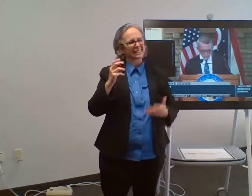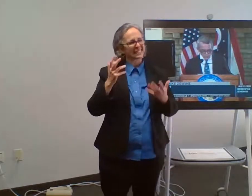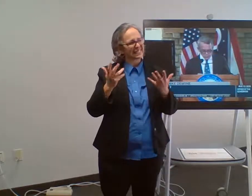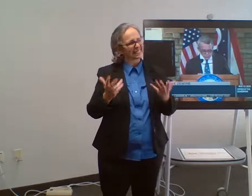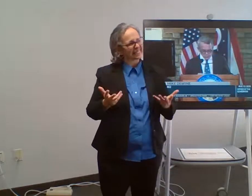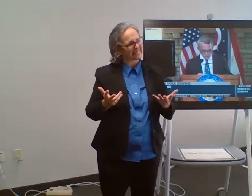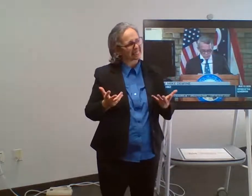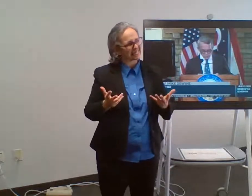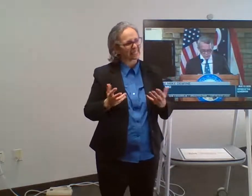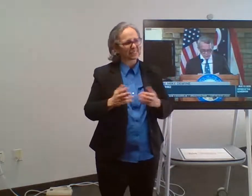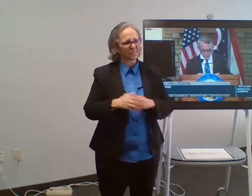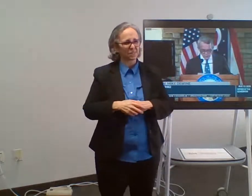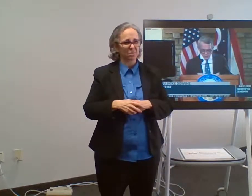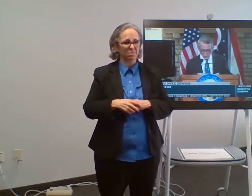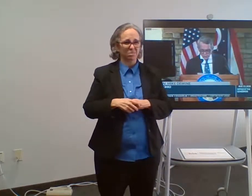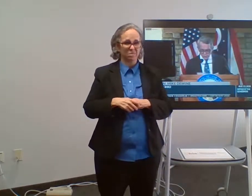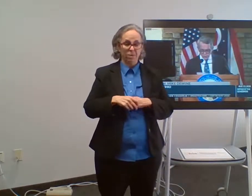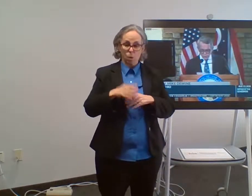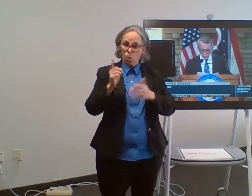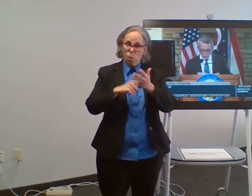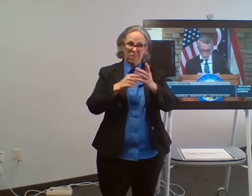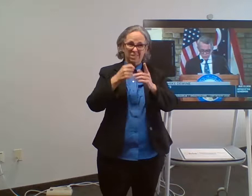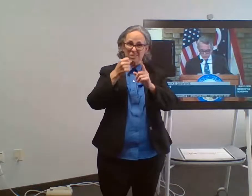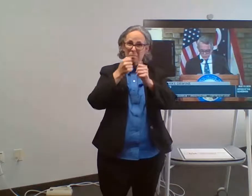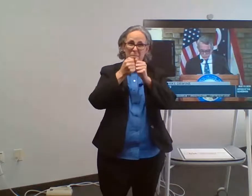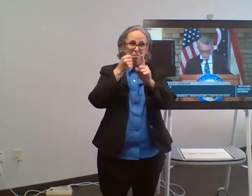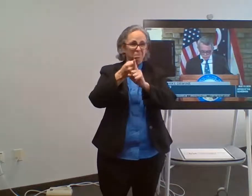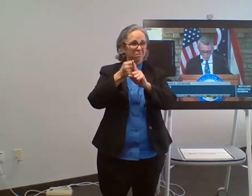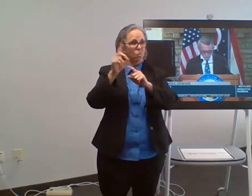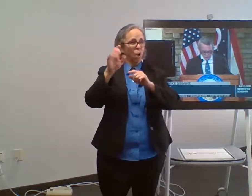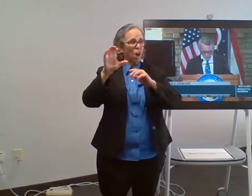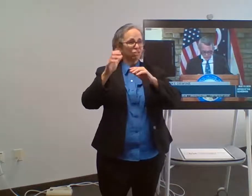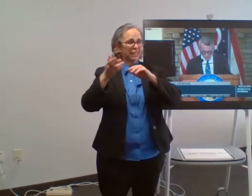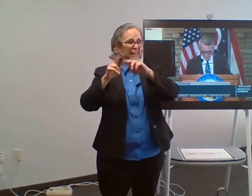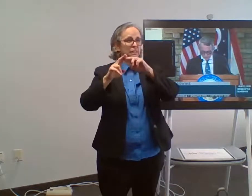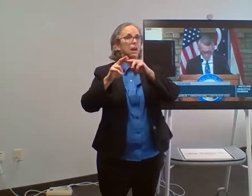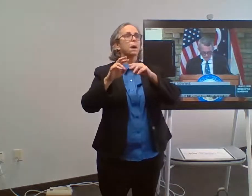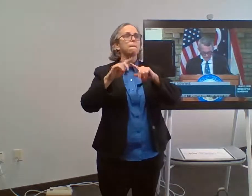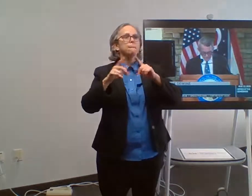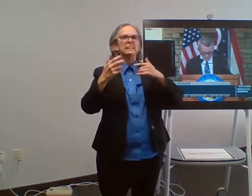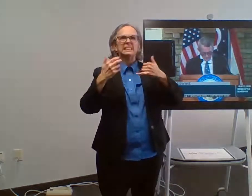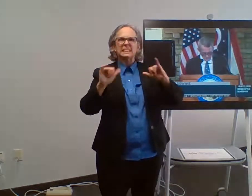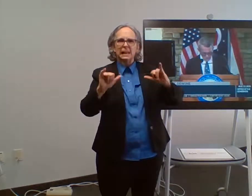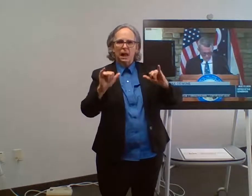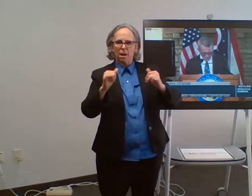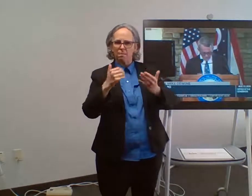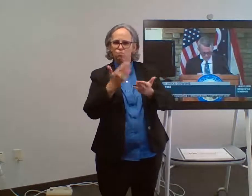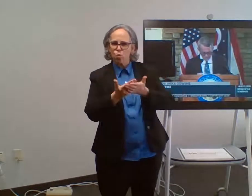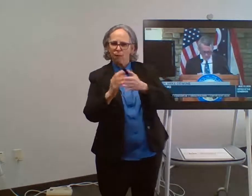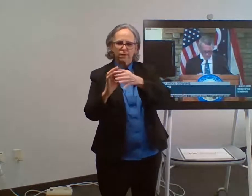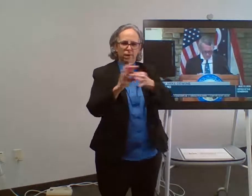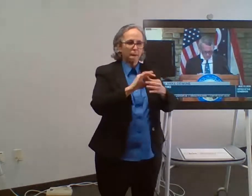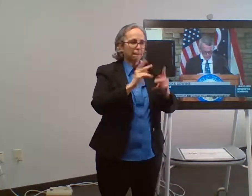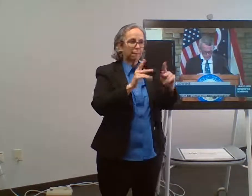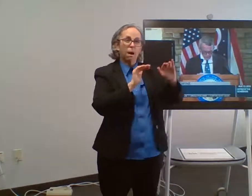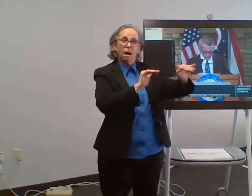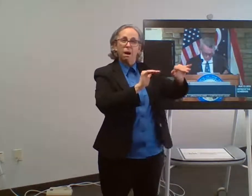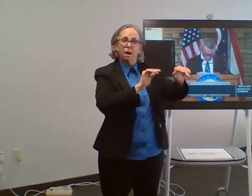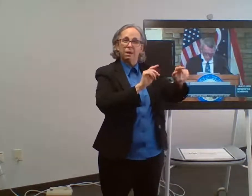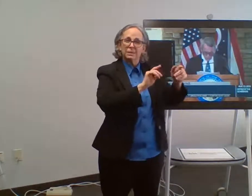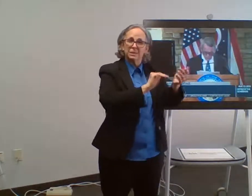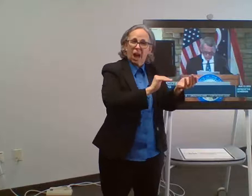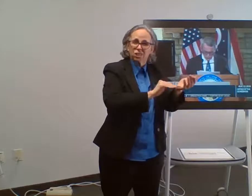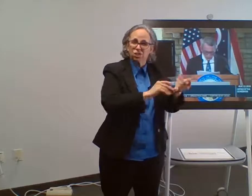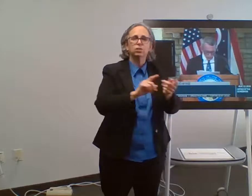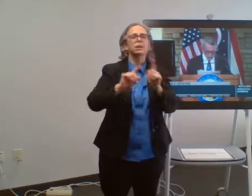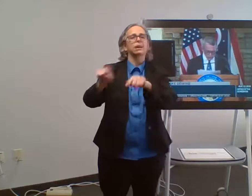up, we've also seen increases in healthcare use for patients with COVID-19. Cuyahoga County, they